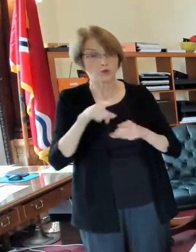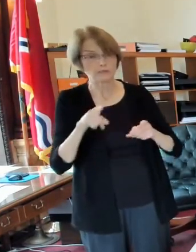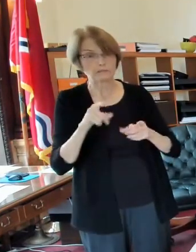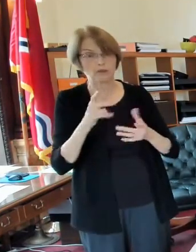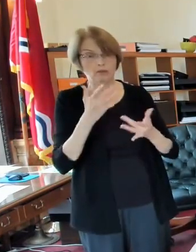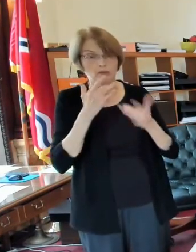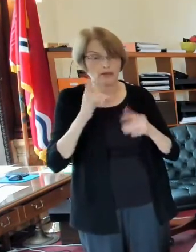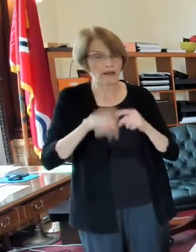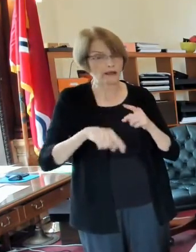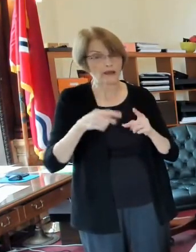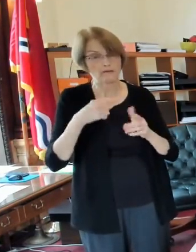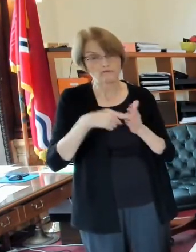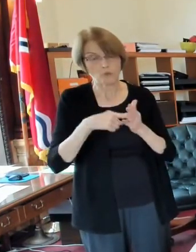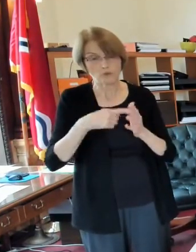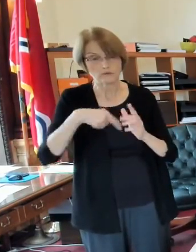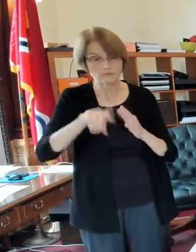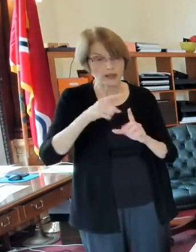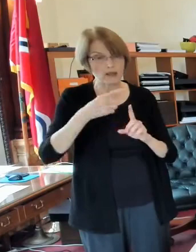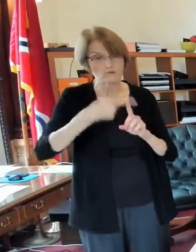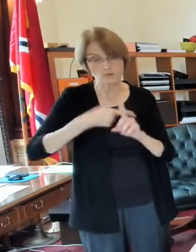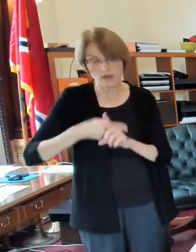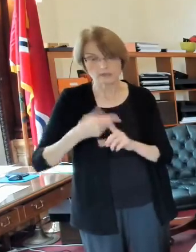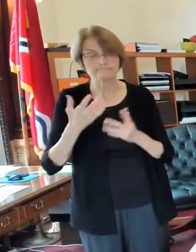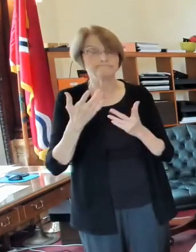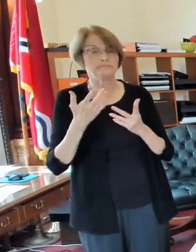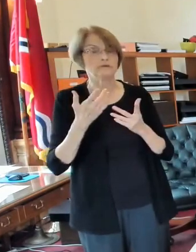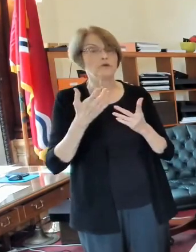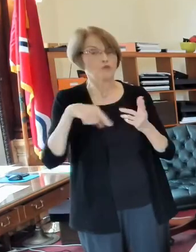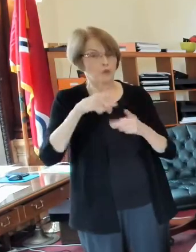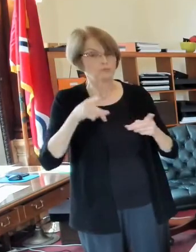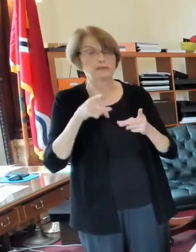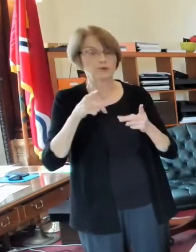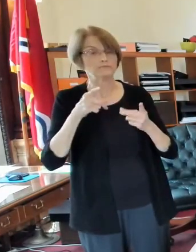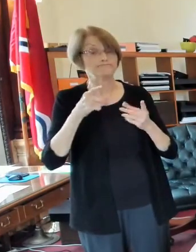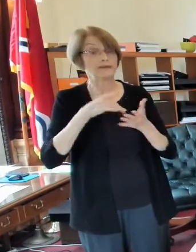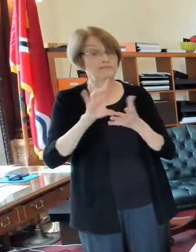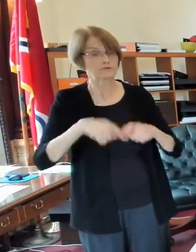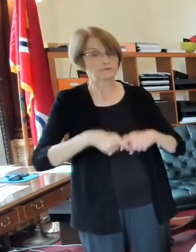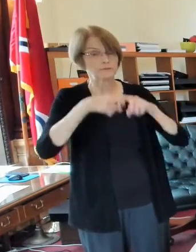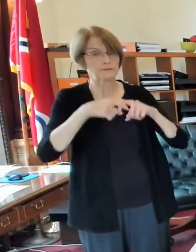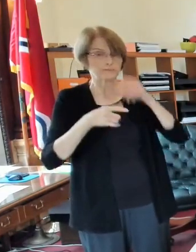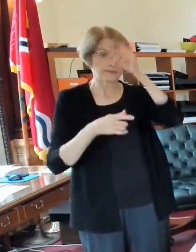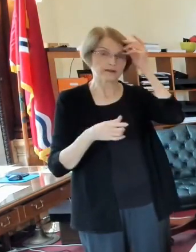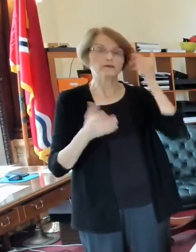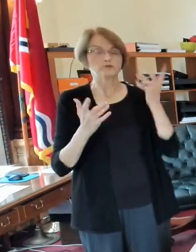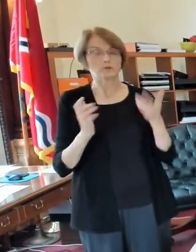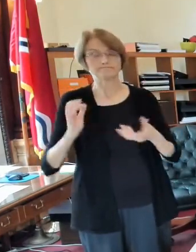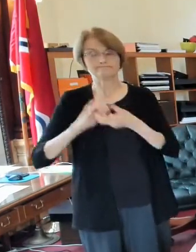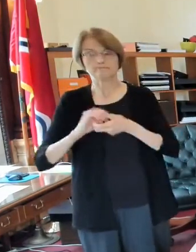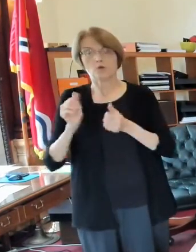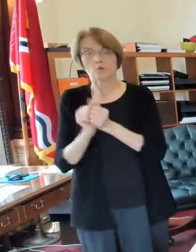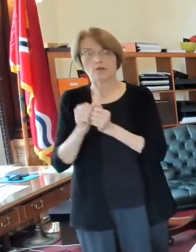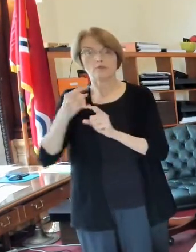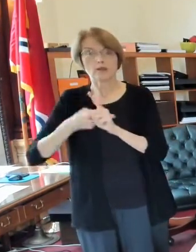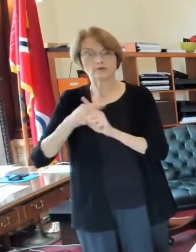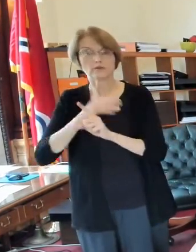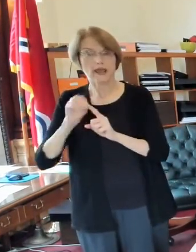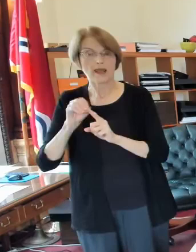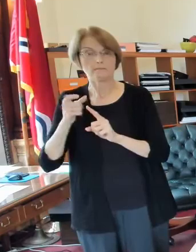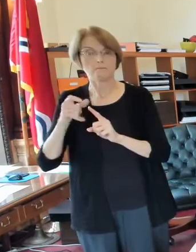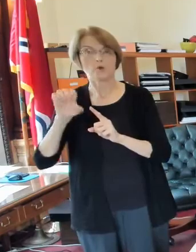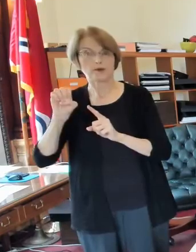in connection with our rental and mortgage assistance program as well.